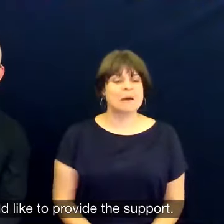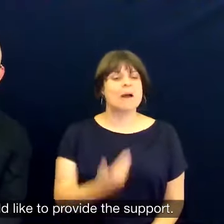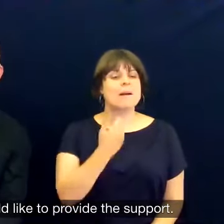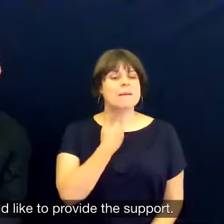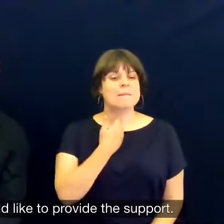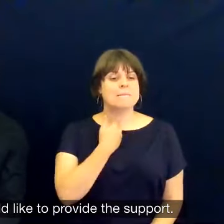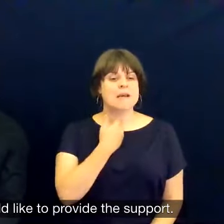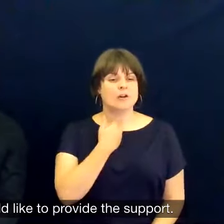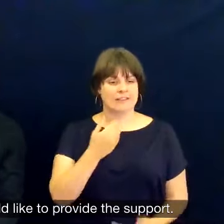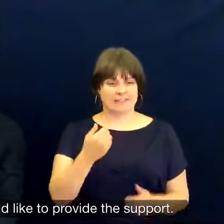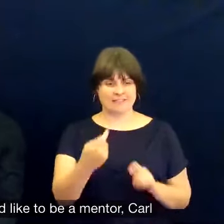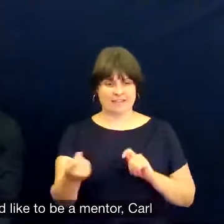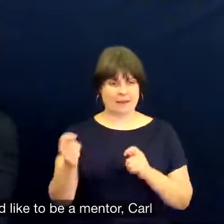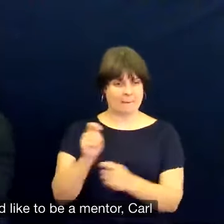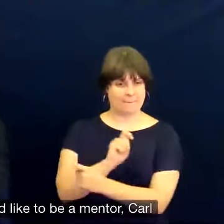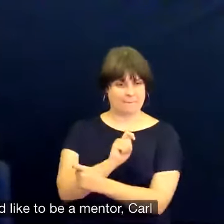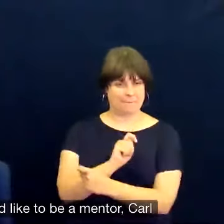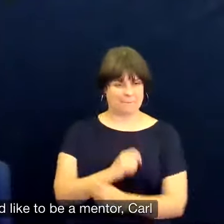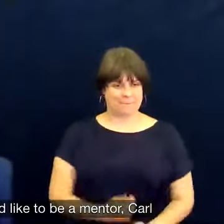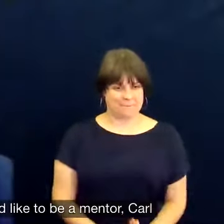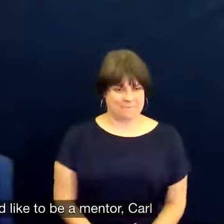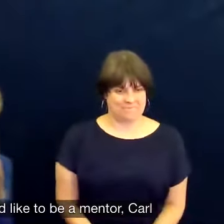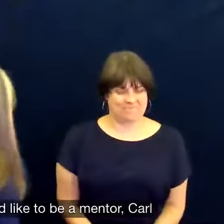Meredith will fill you in with this one.